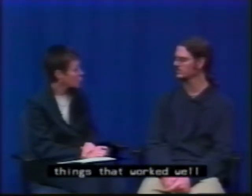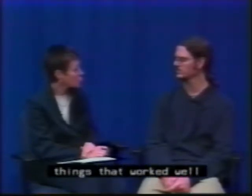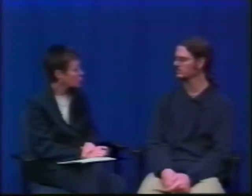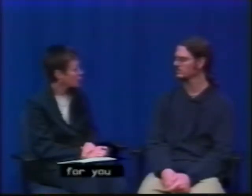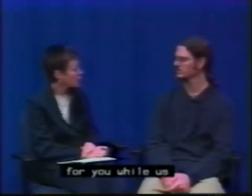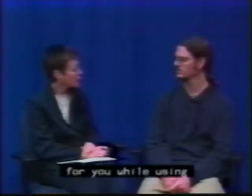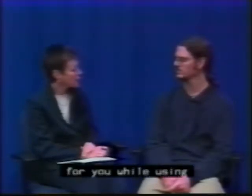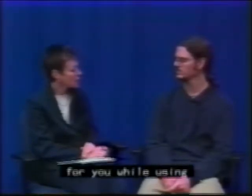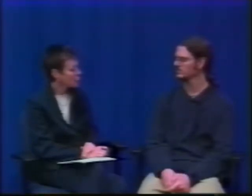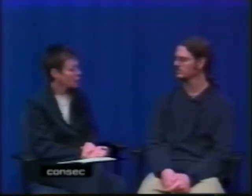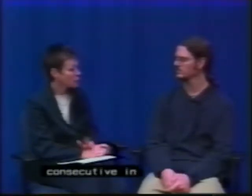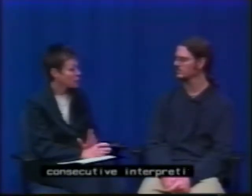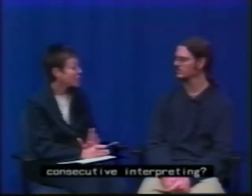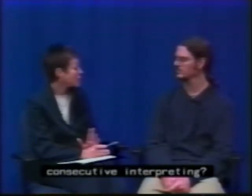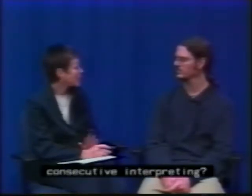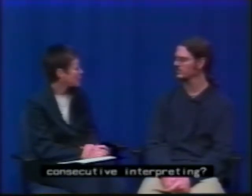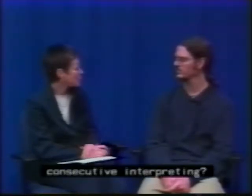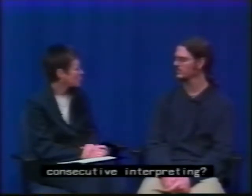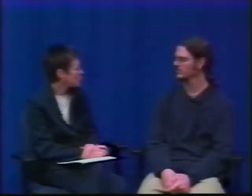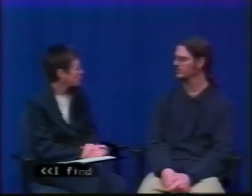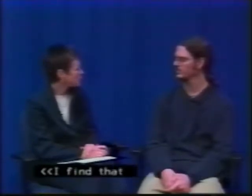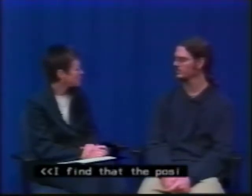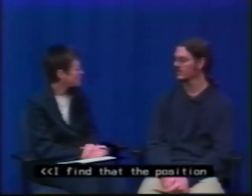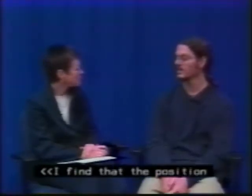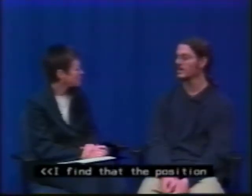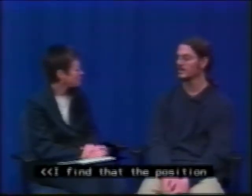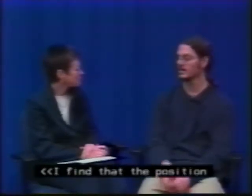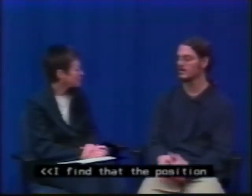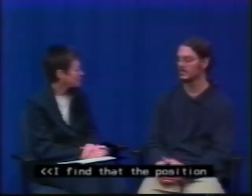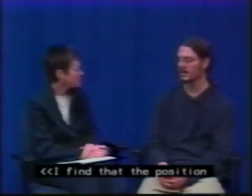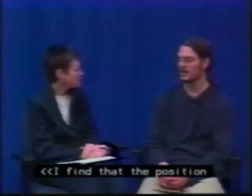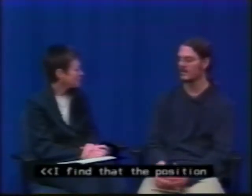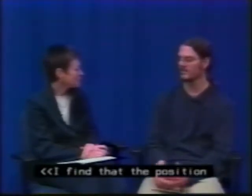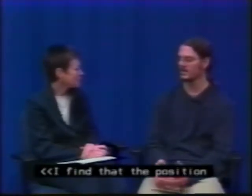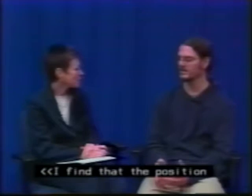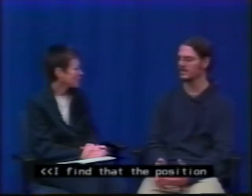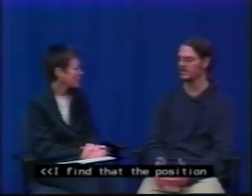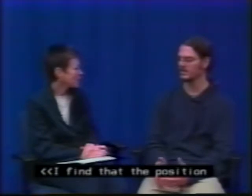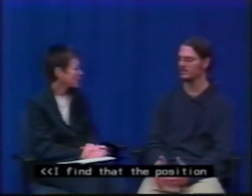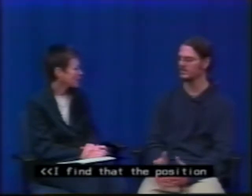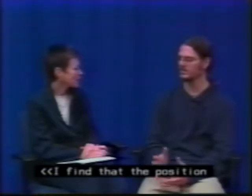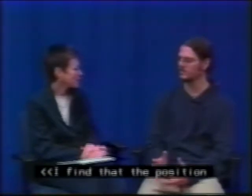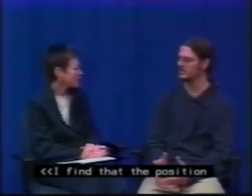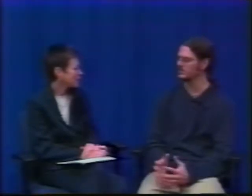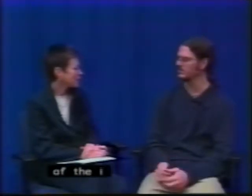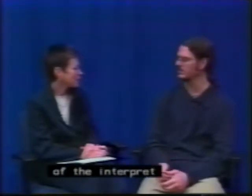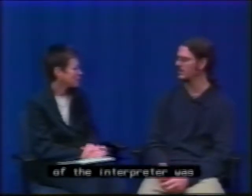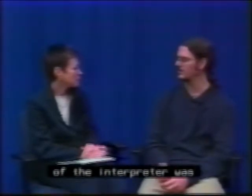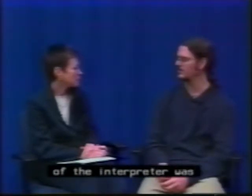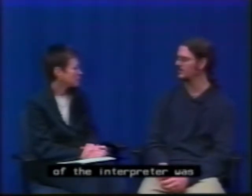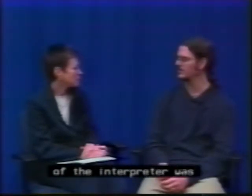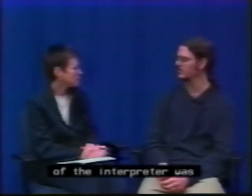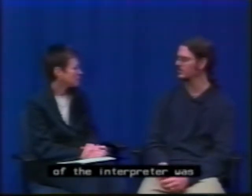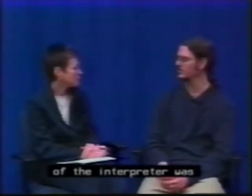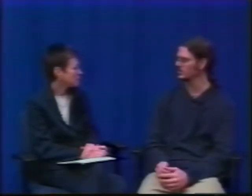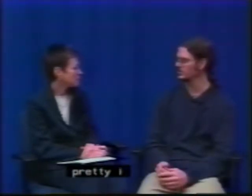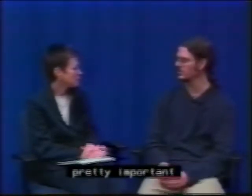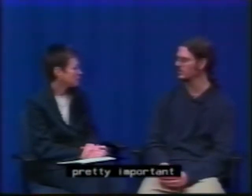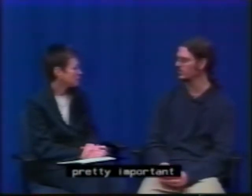for you while using consecutive interpreting? I find that the position of the interpreter was pretty